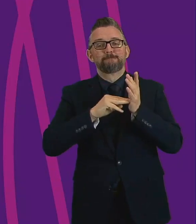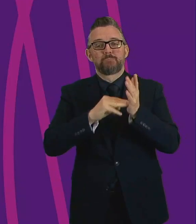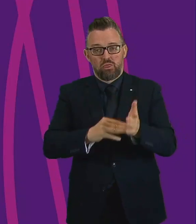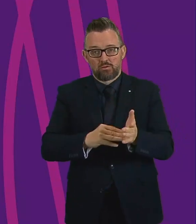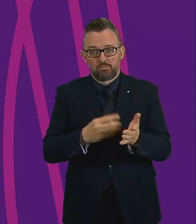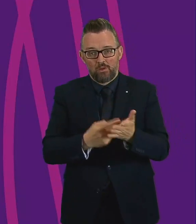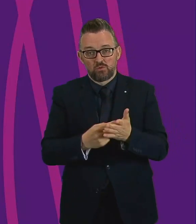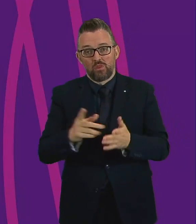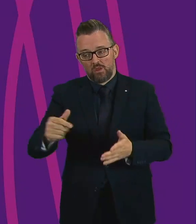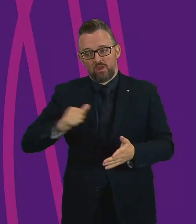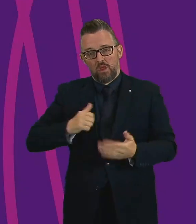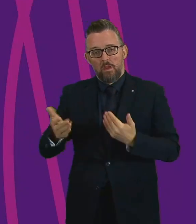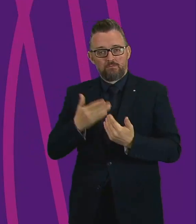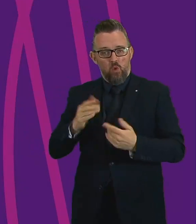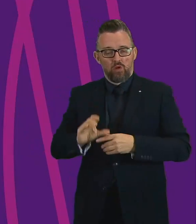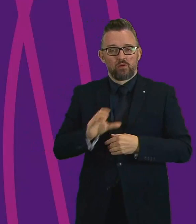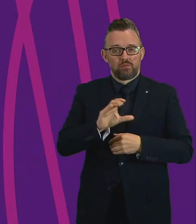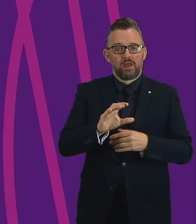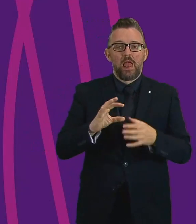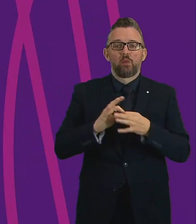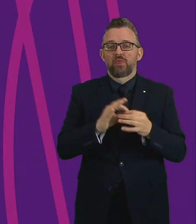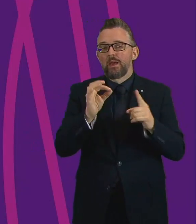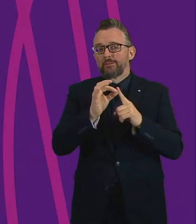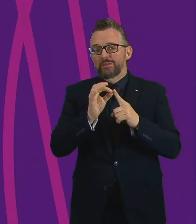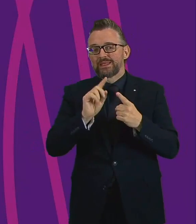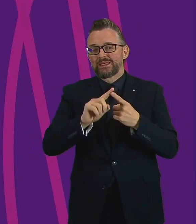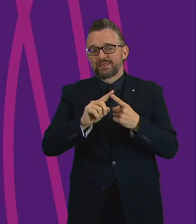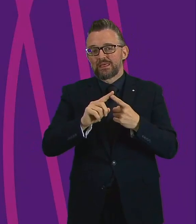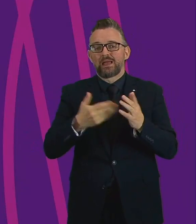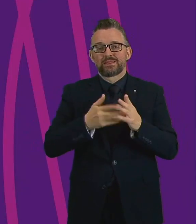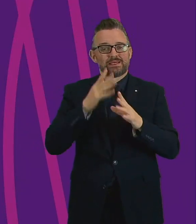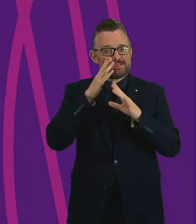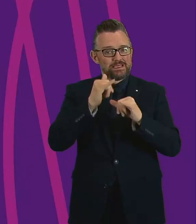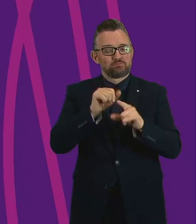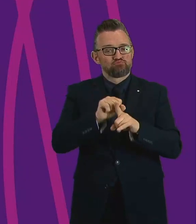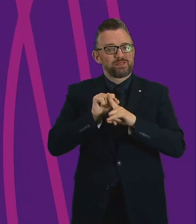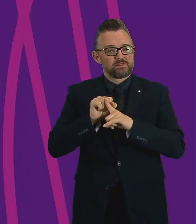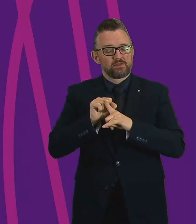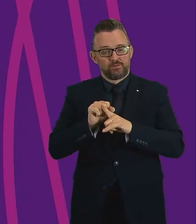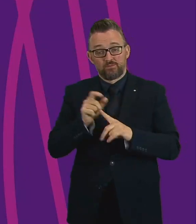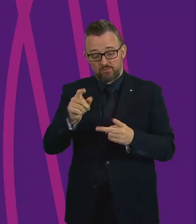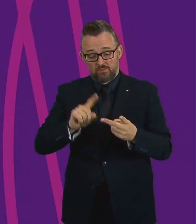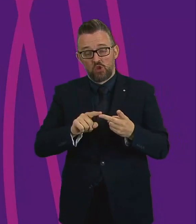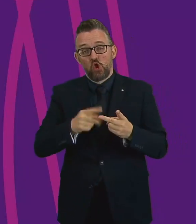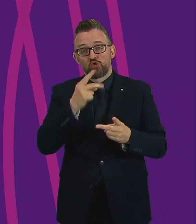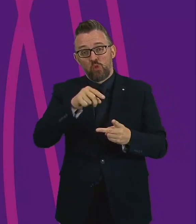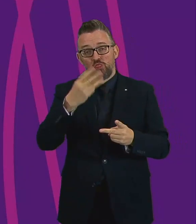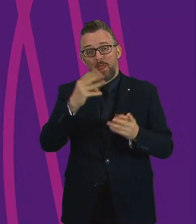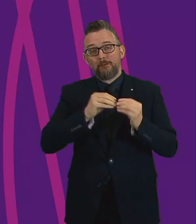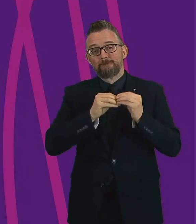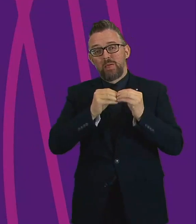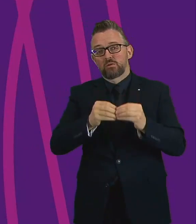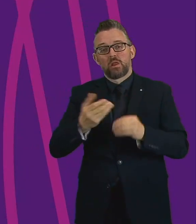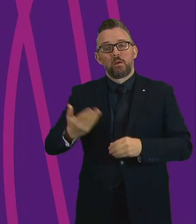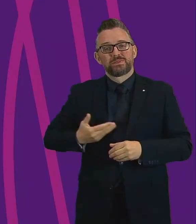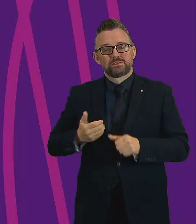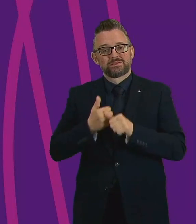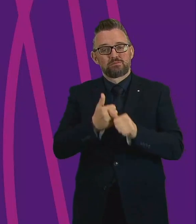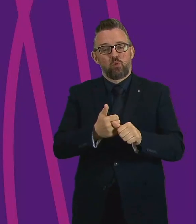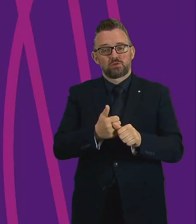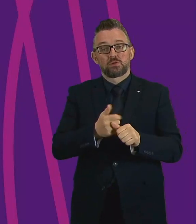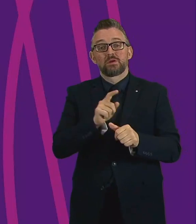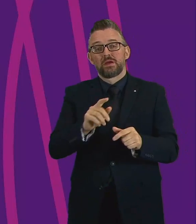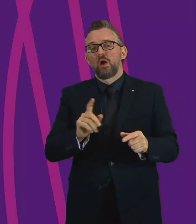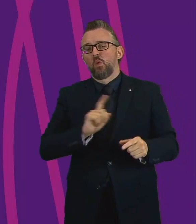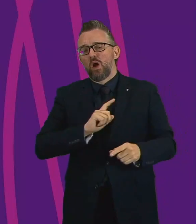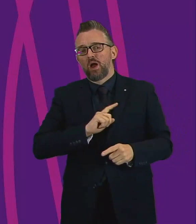more anticipated in respect of PPE and test and protect costs. We've committed over £2.3 billion of business support measures targeted